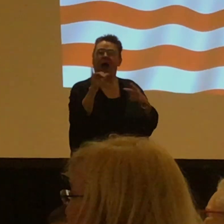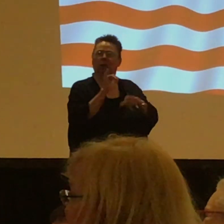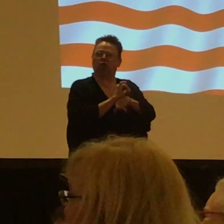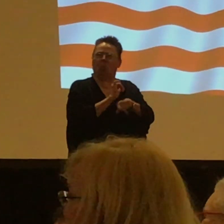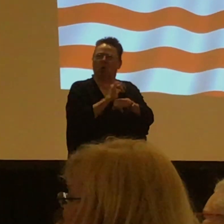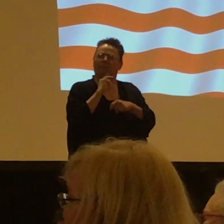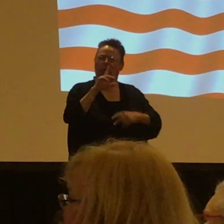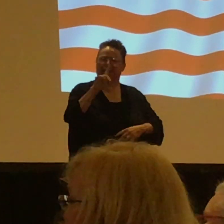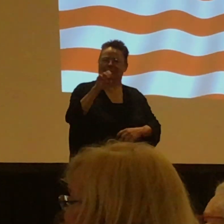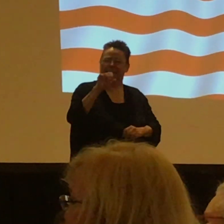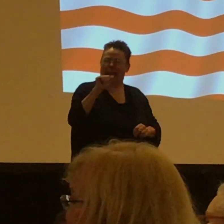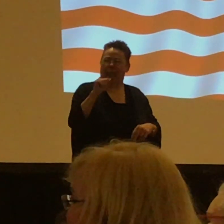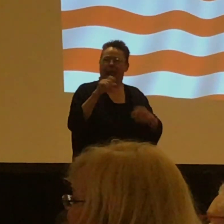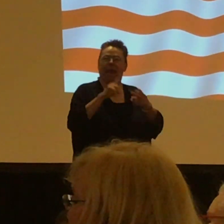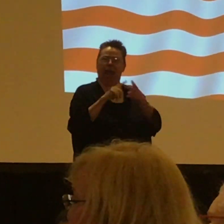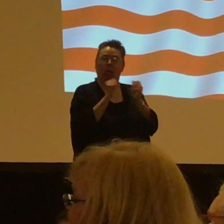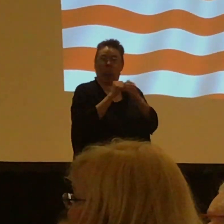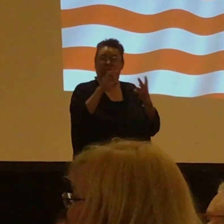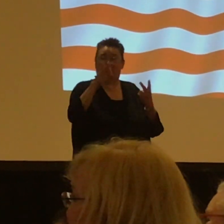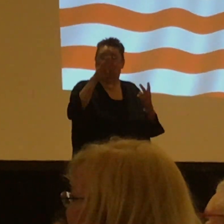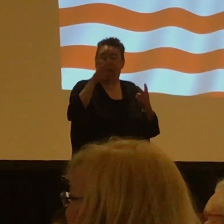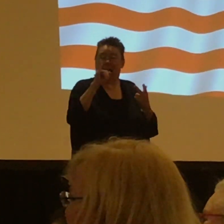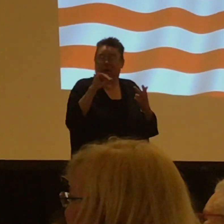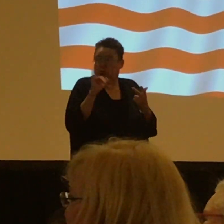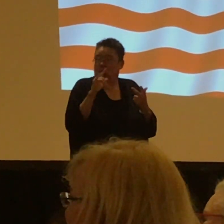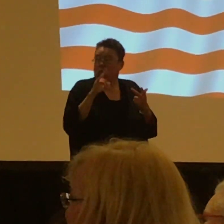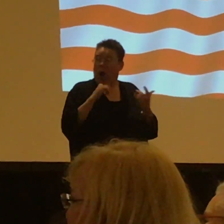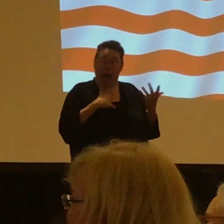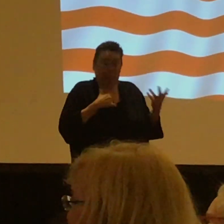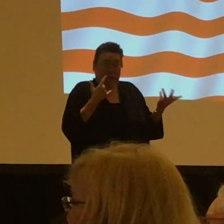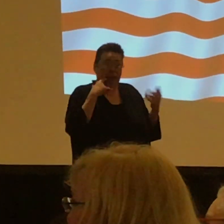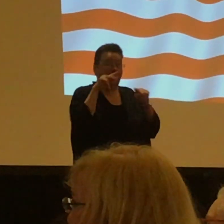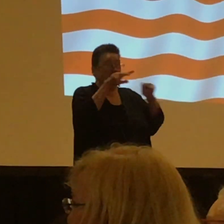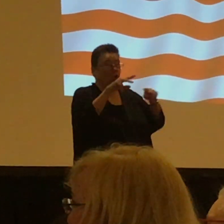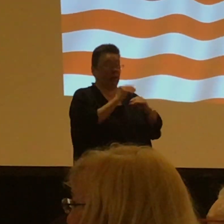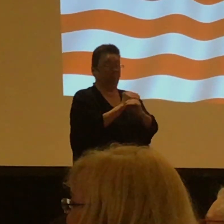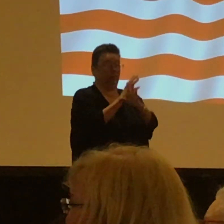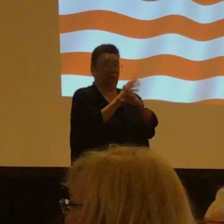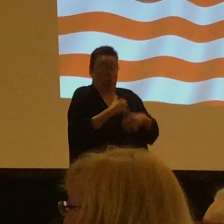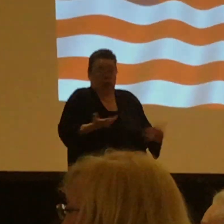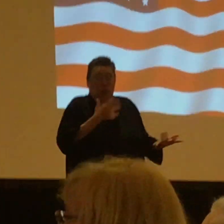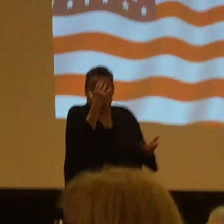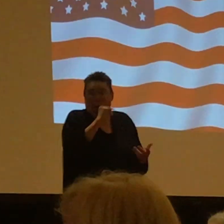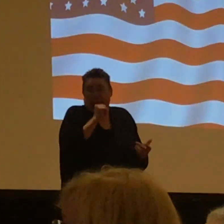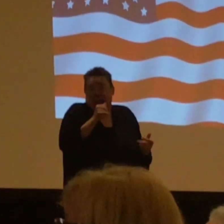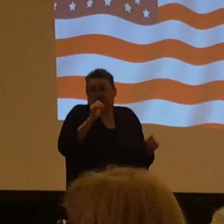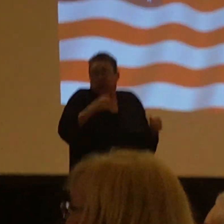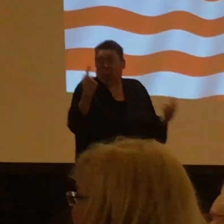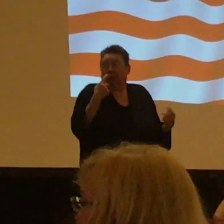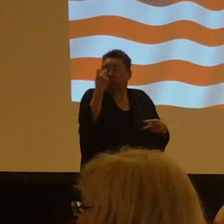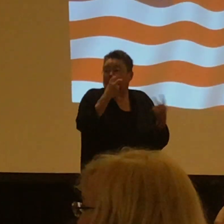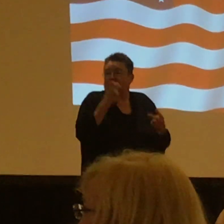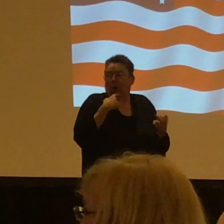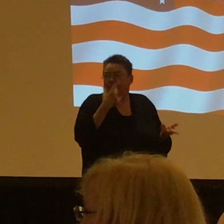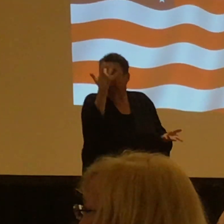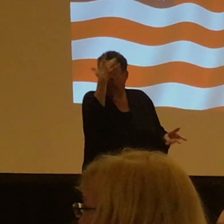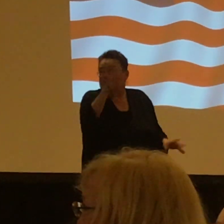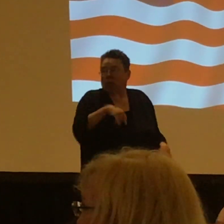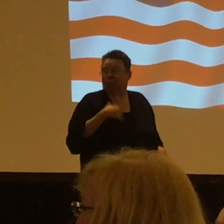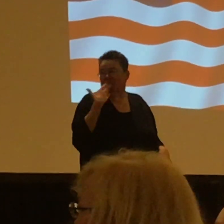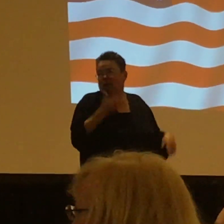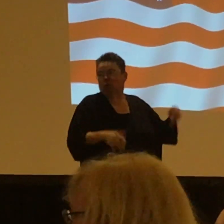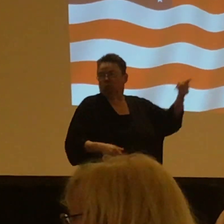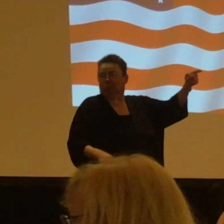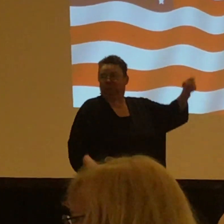Drug Enforcement and with the FBI. I would look at videos and why not think about it. Be smart. Thank you.